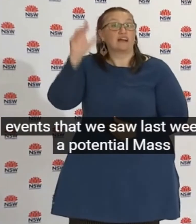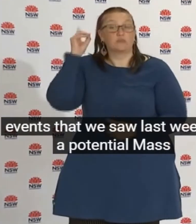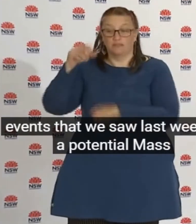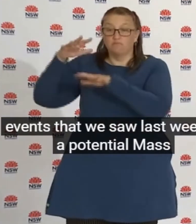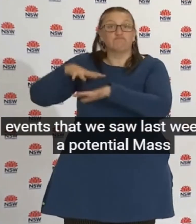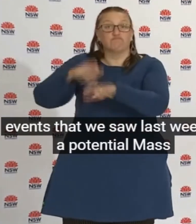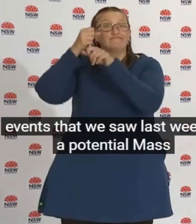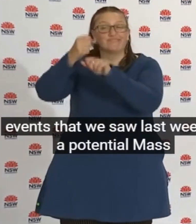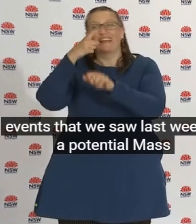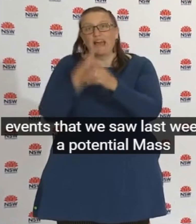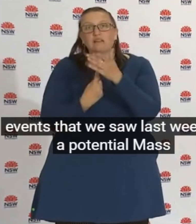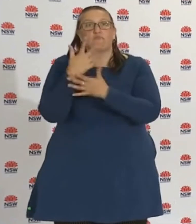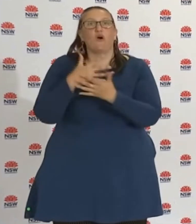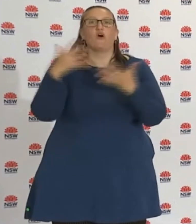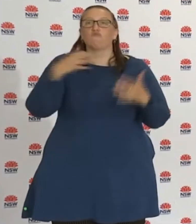Unfortunately,